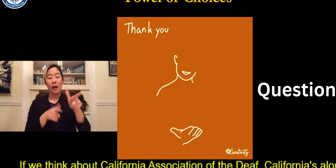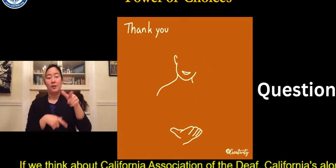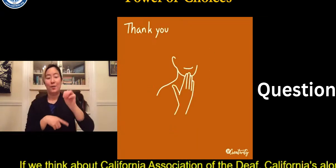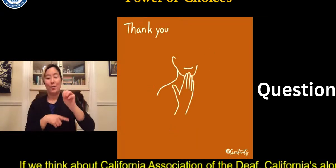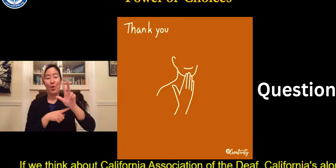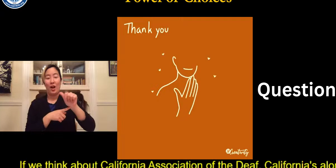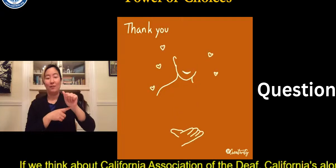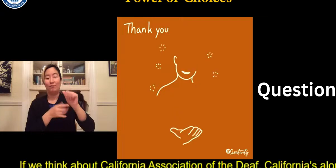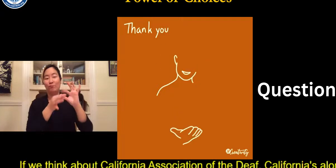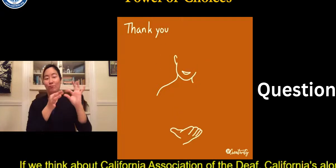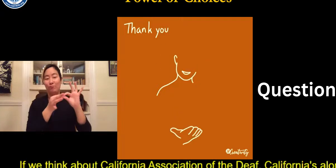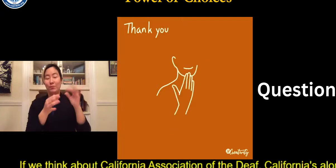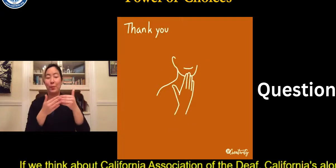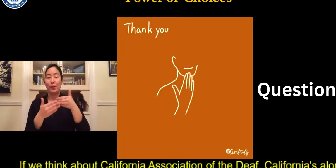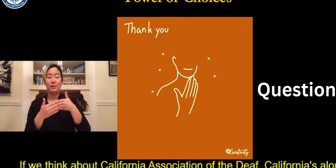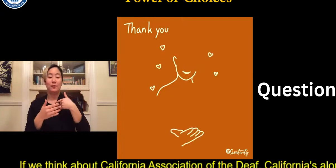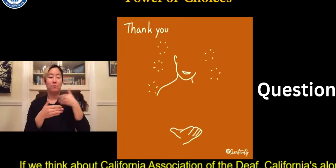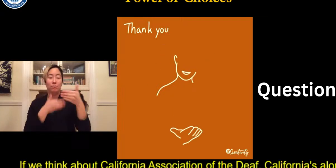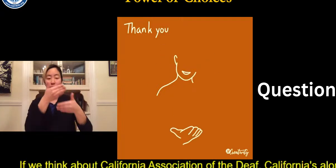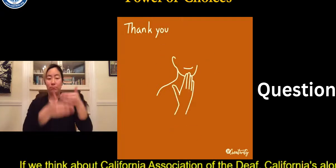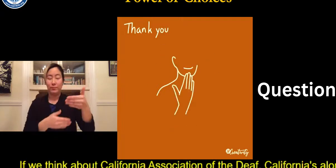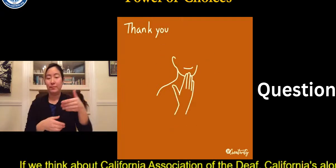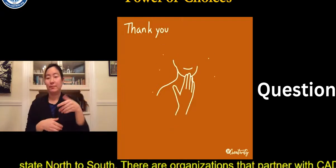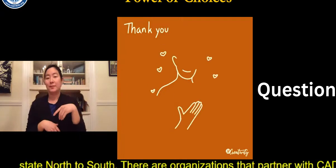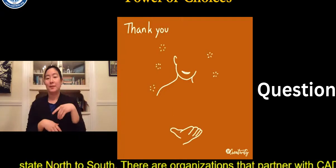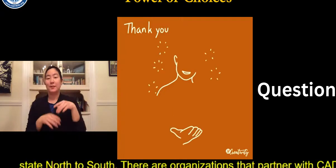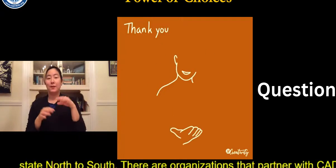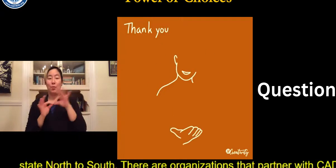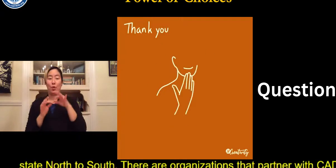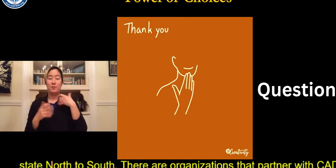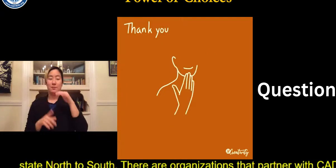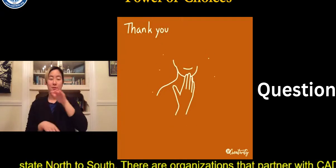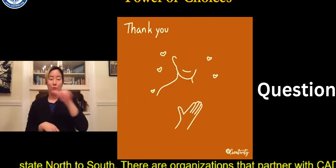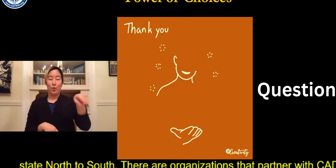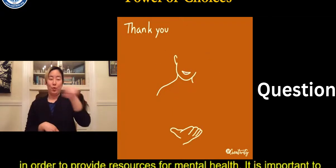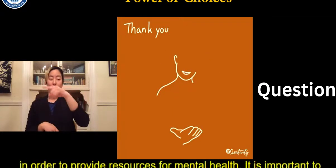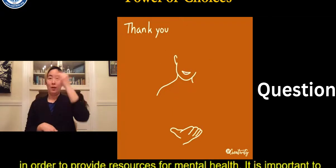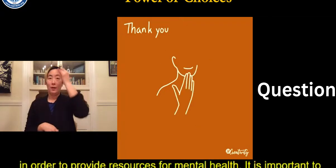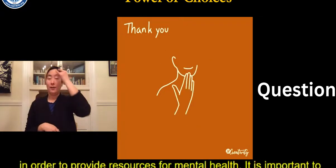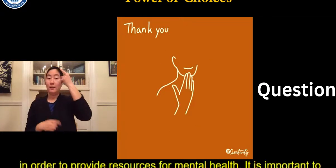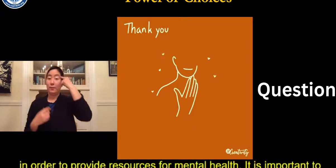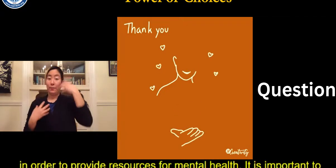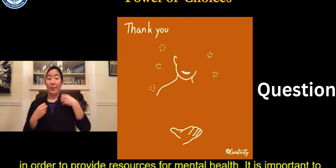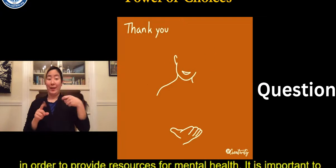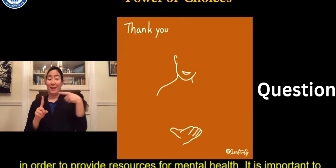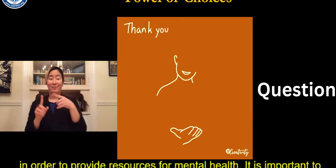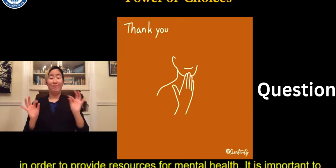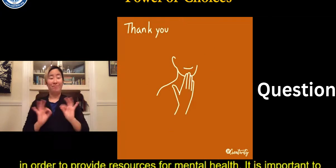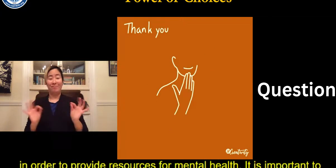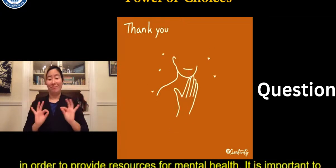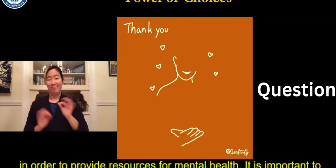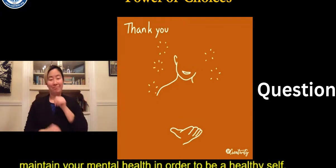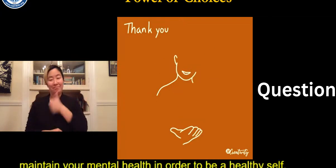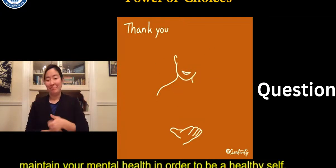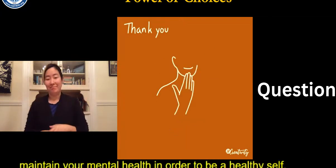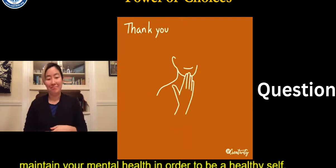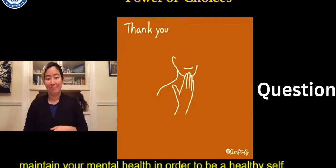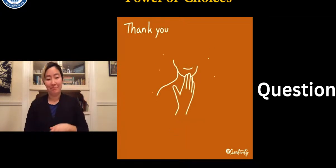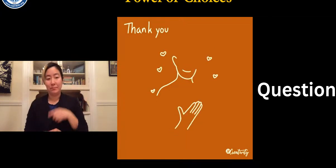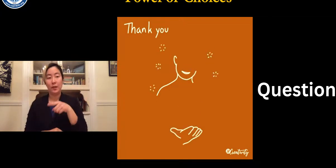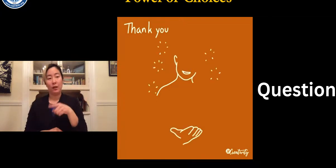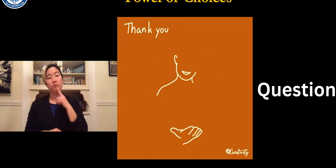That is it for my presentation tonight. If you have any questions on your mind, I will see them come from